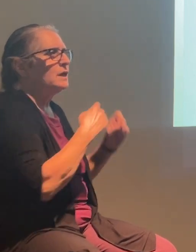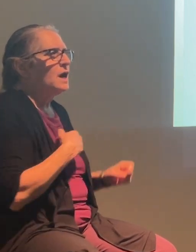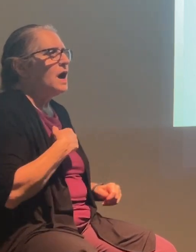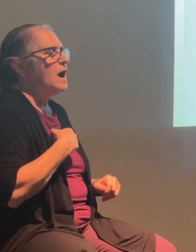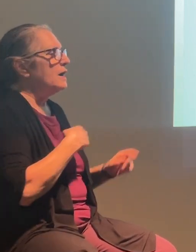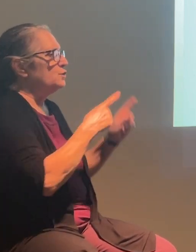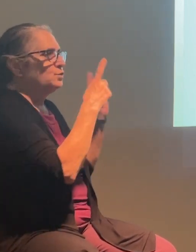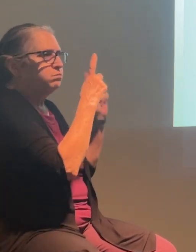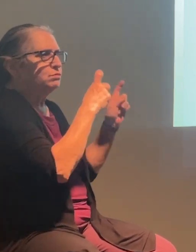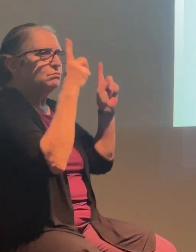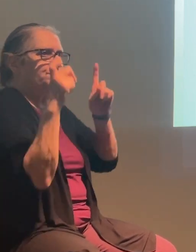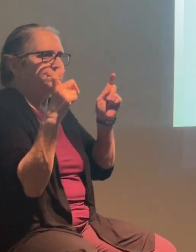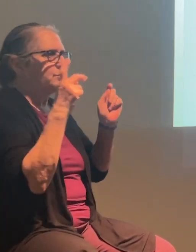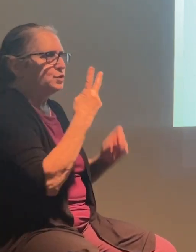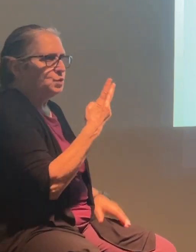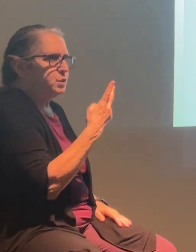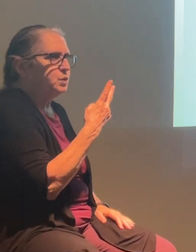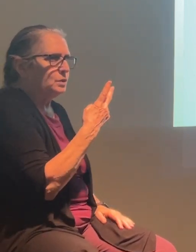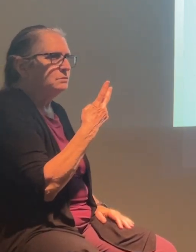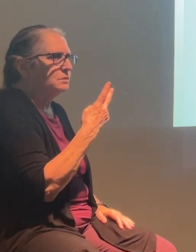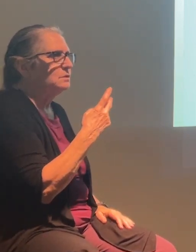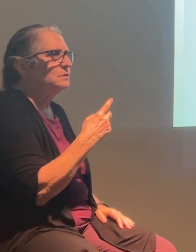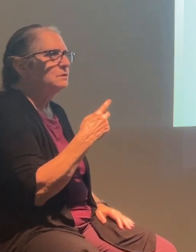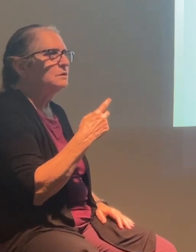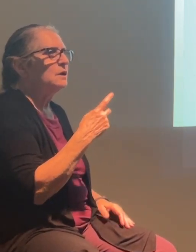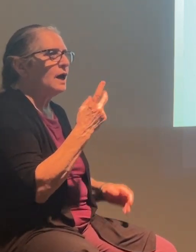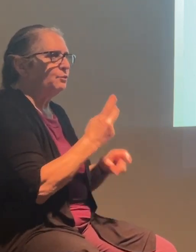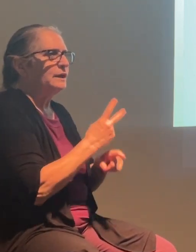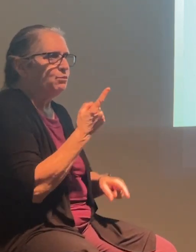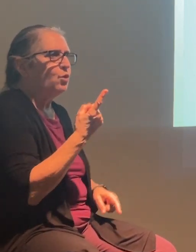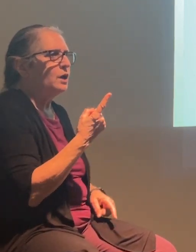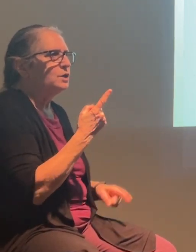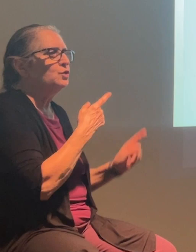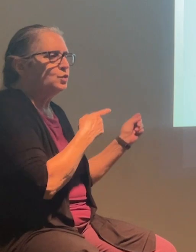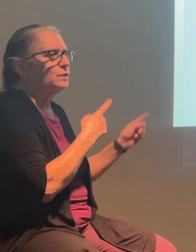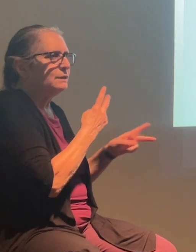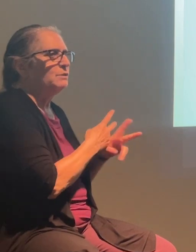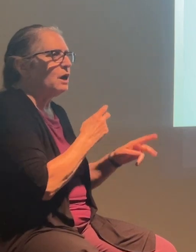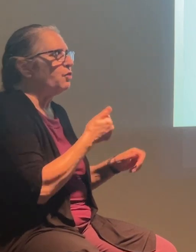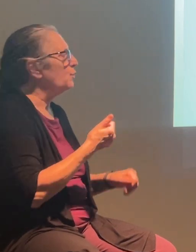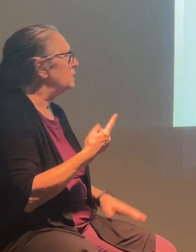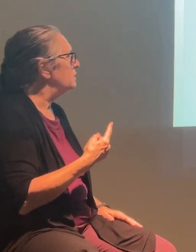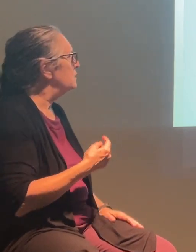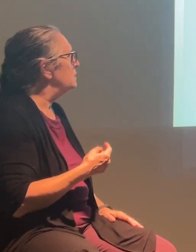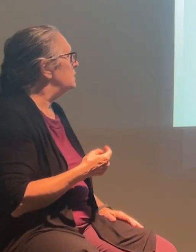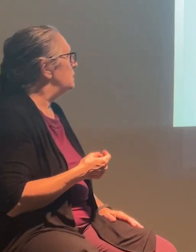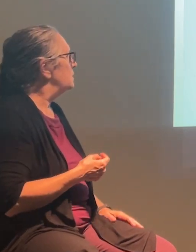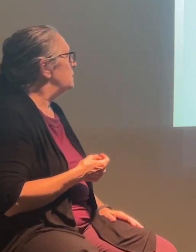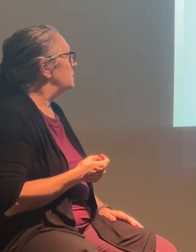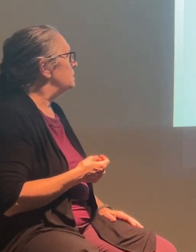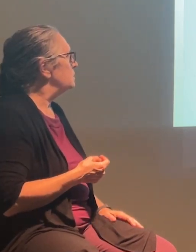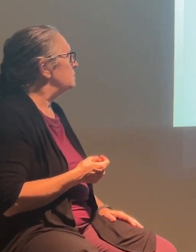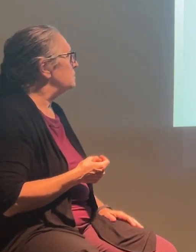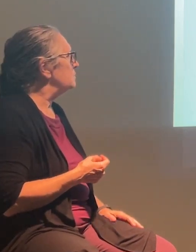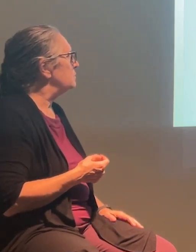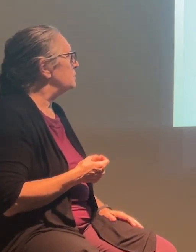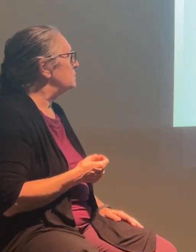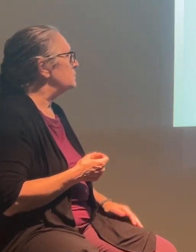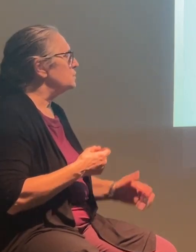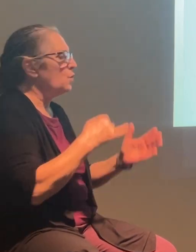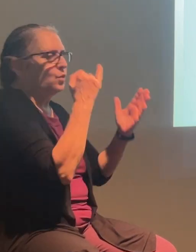the other one. And he's like, okay, so we'll do it. They explained what they wanted, so that the painter could actually had